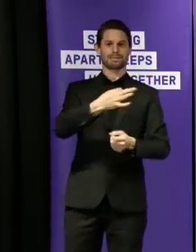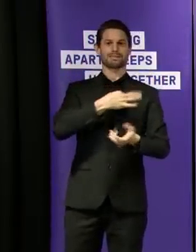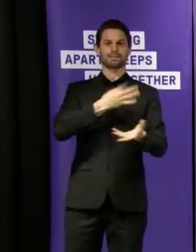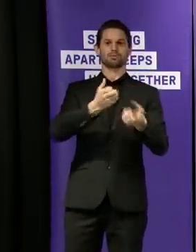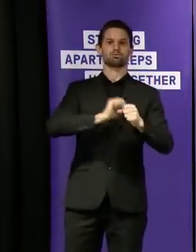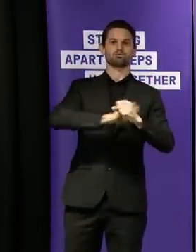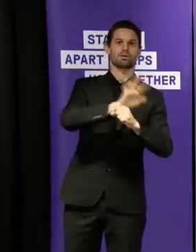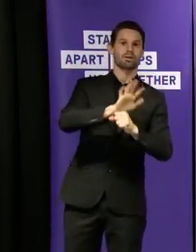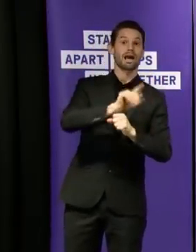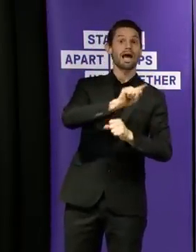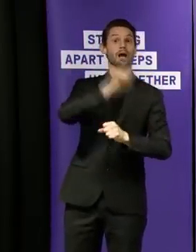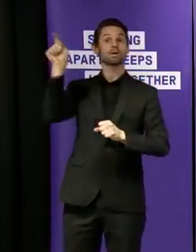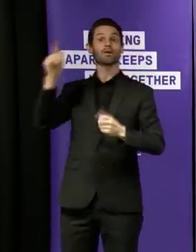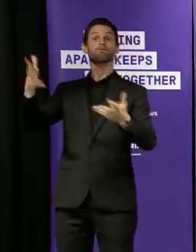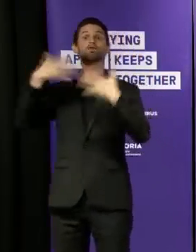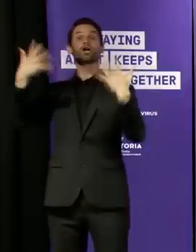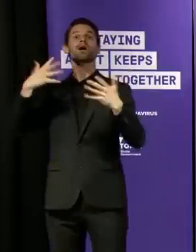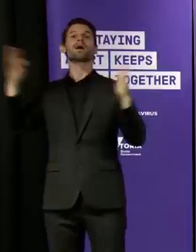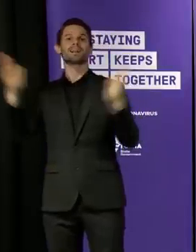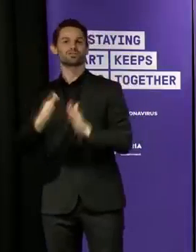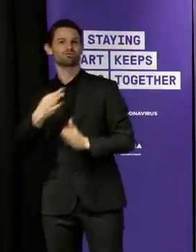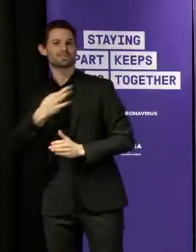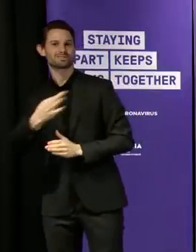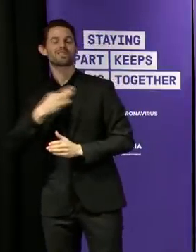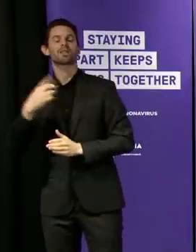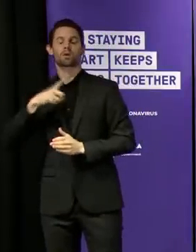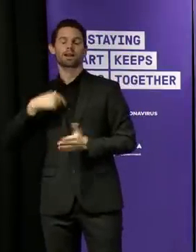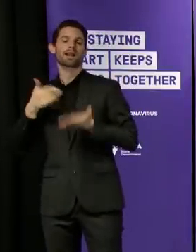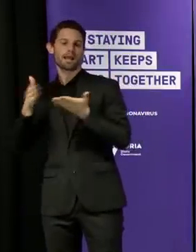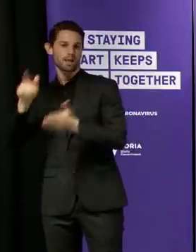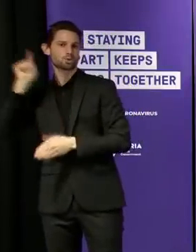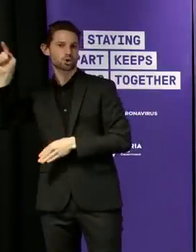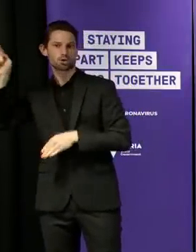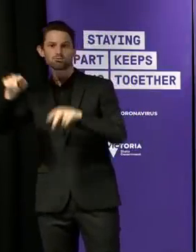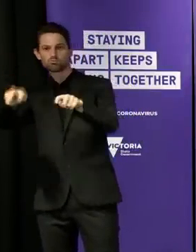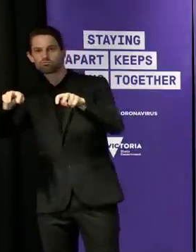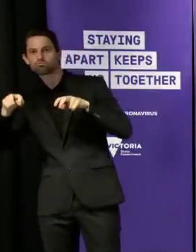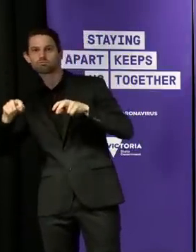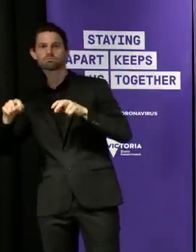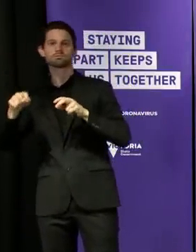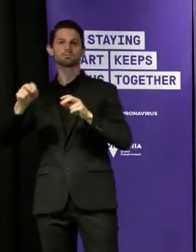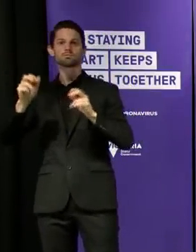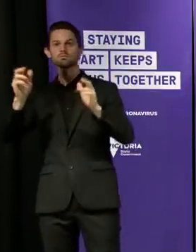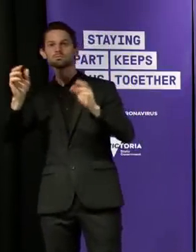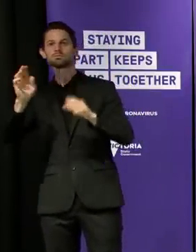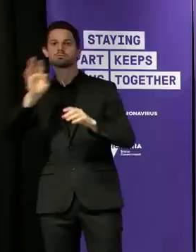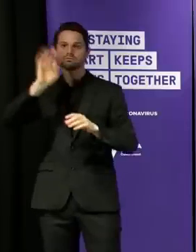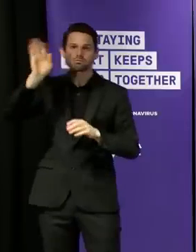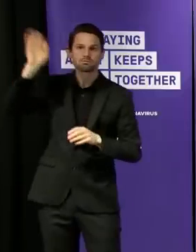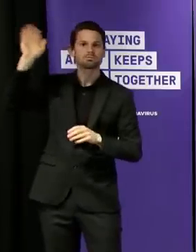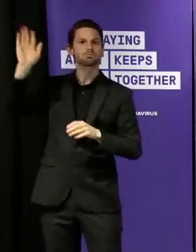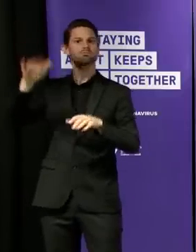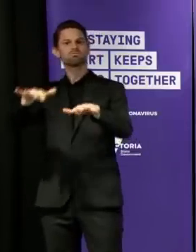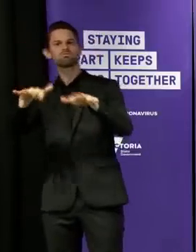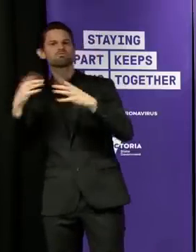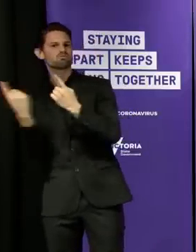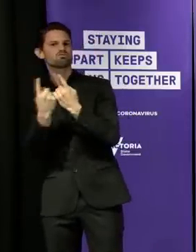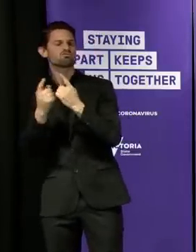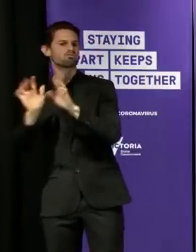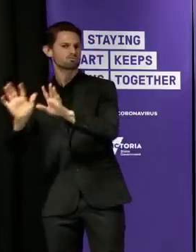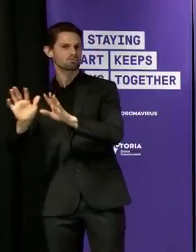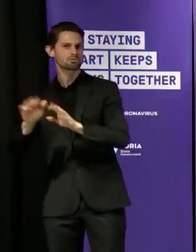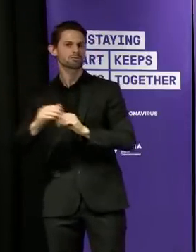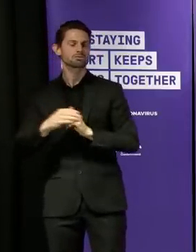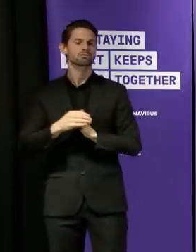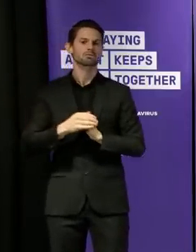that they'll all do the right thing, and they all want to desperately get back to something approaching normal. These are cautious steps, but they